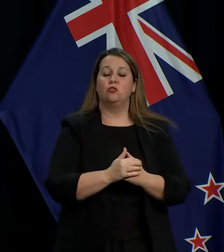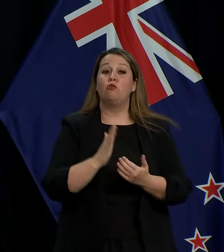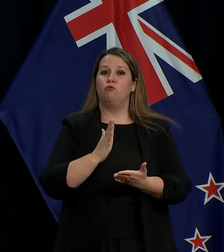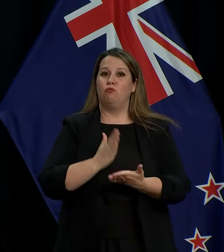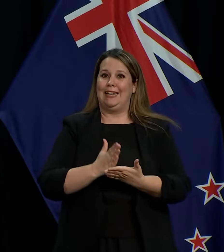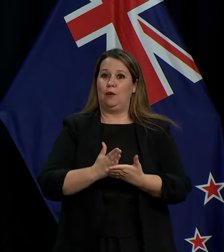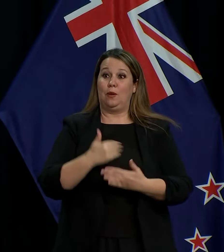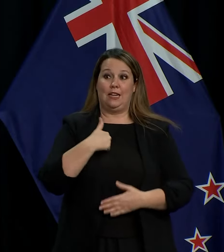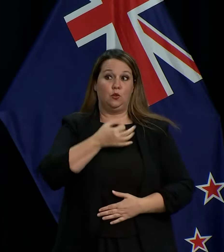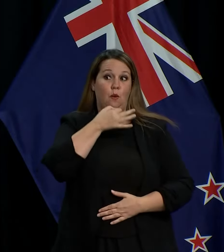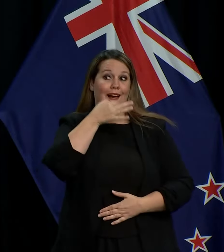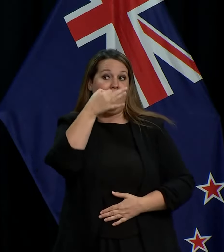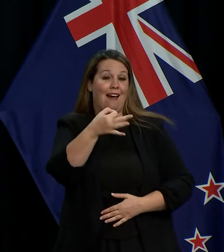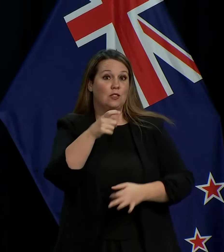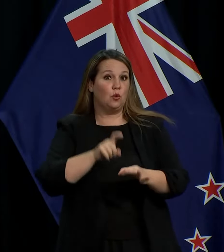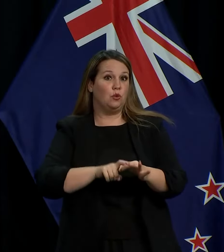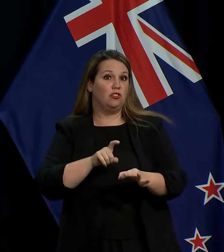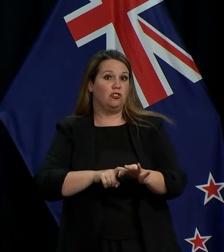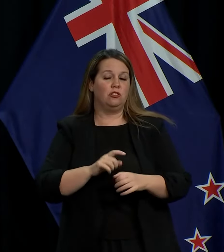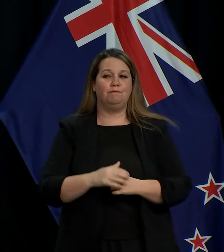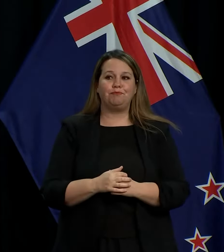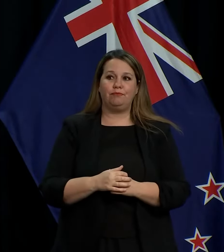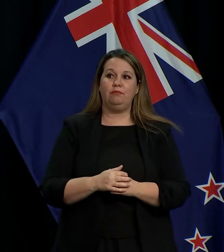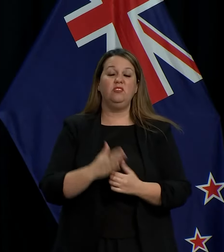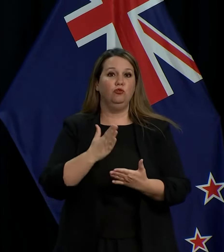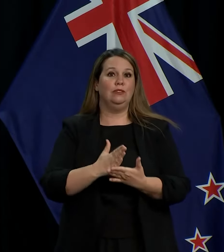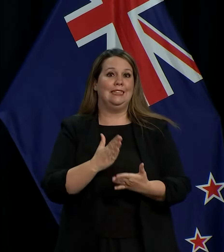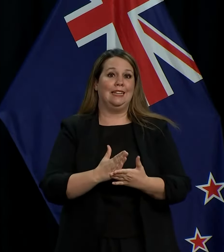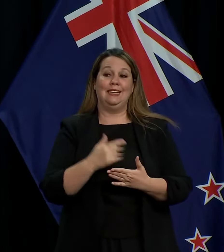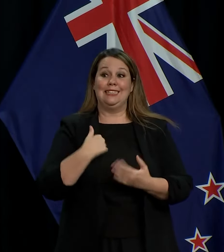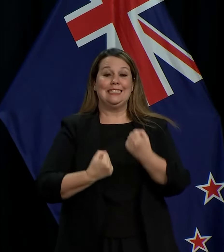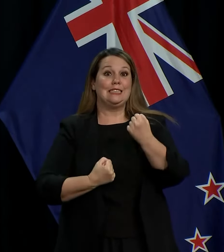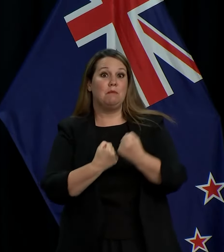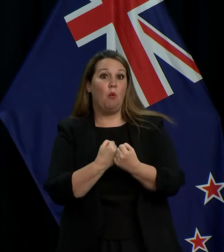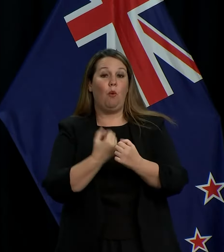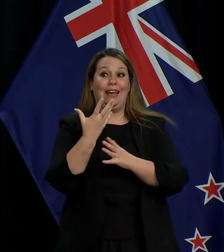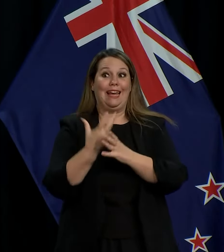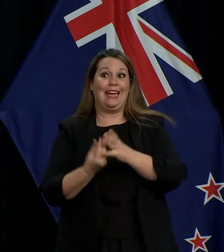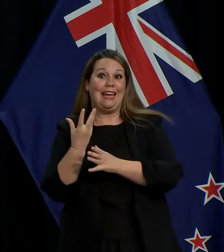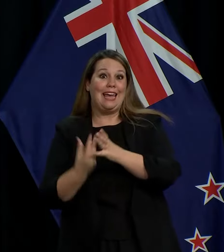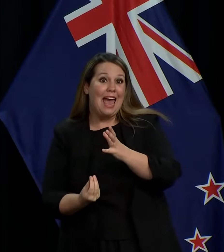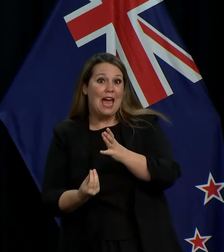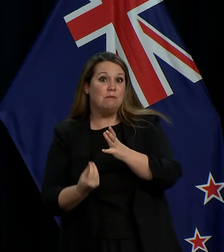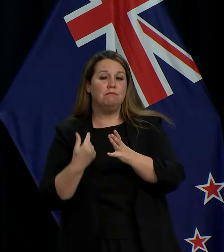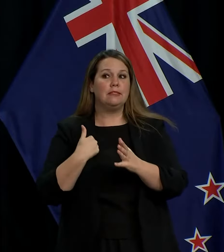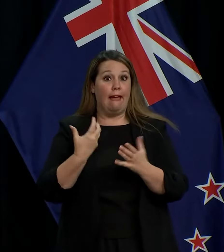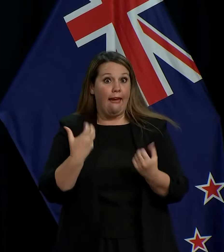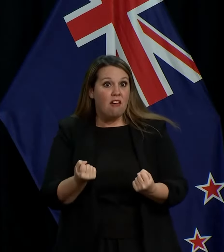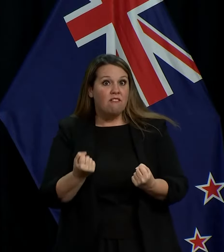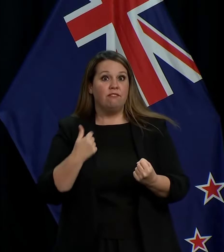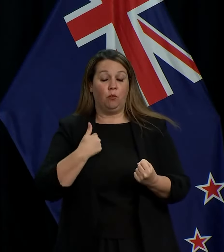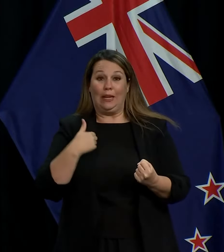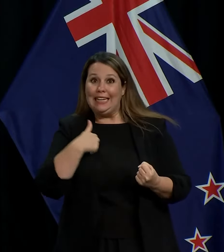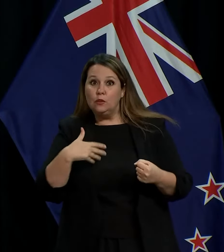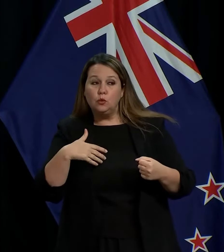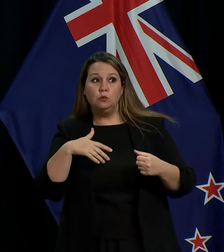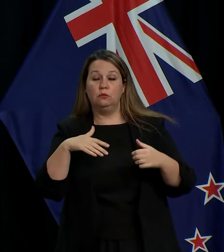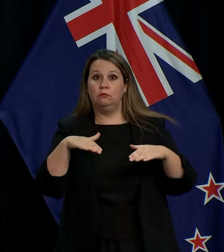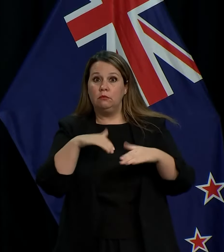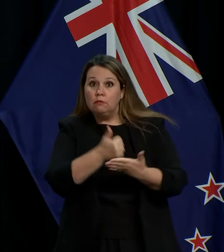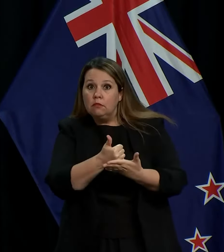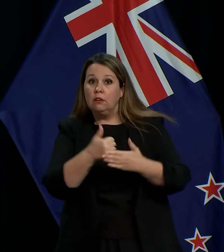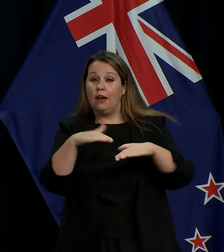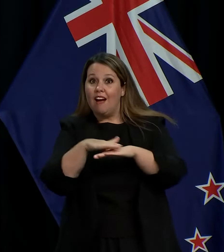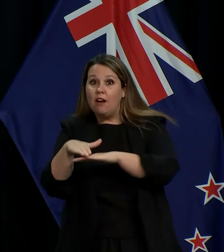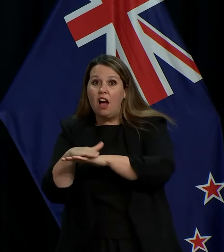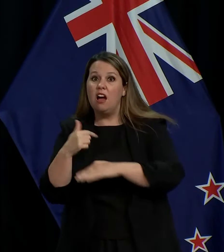is, what gaps remained that weren't being fulfilled? I can't see any, and so that then raises a question over what the intention is with